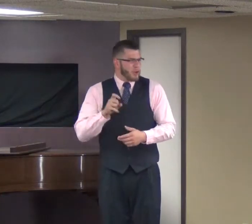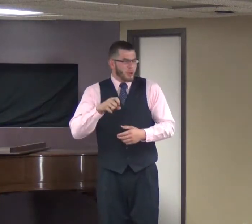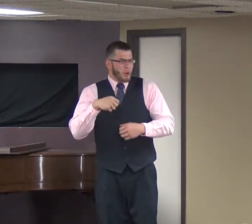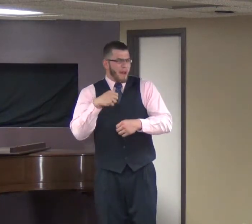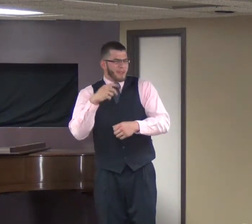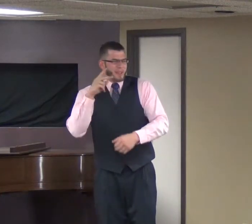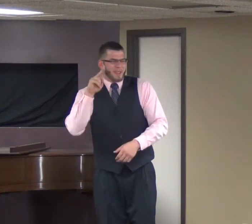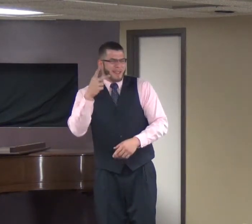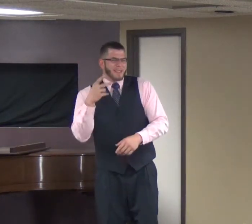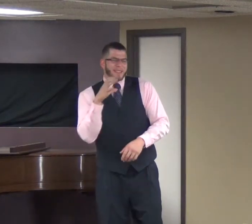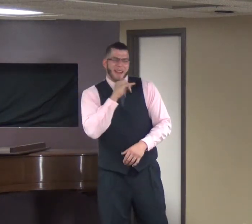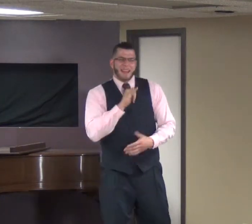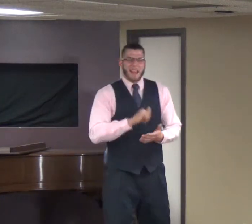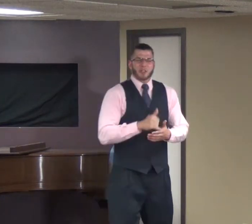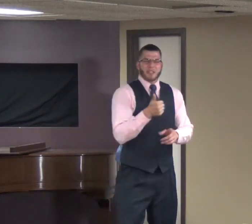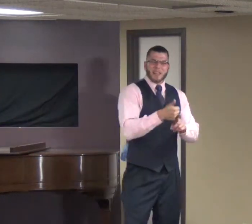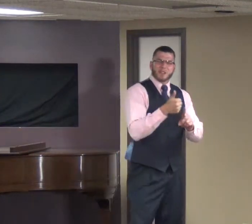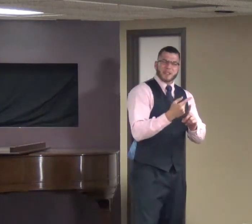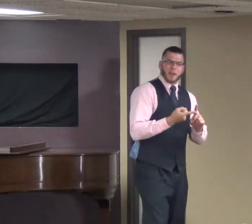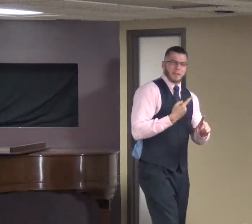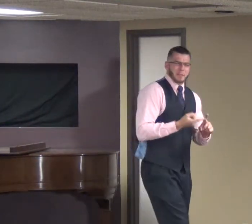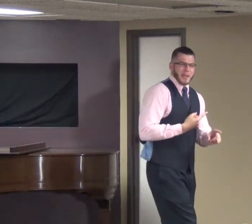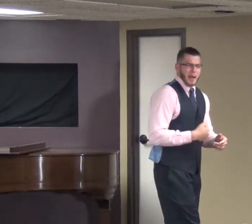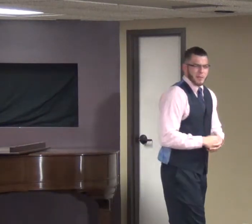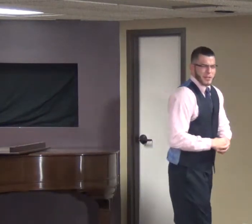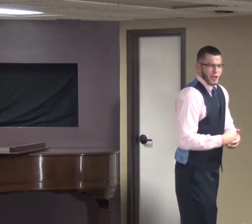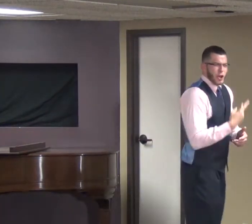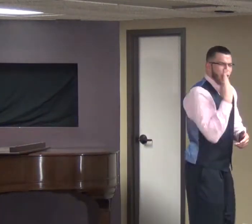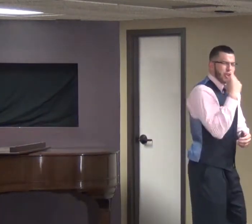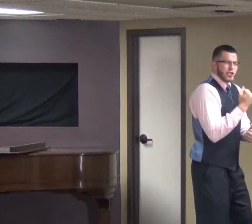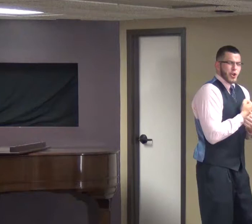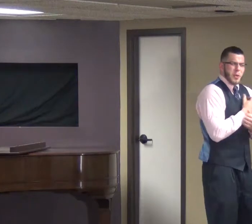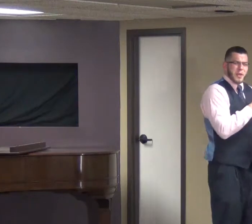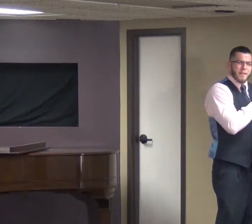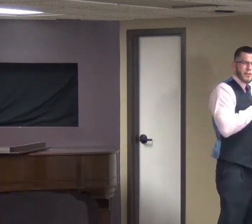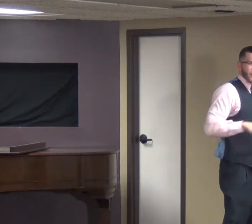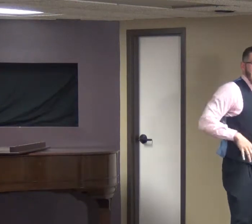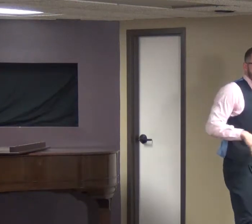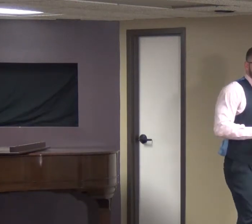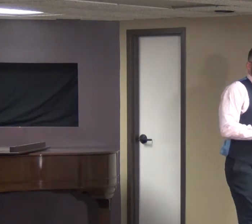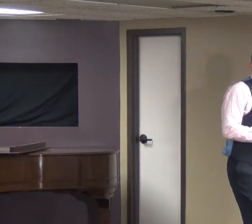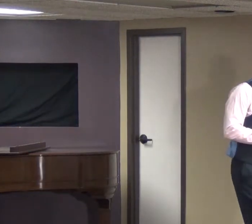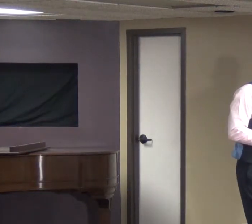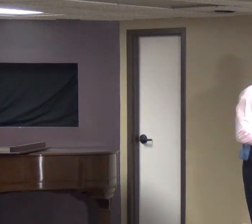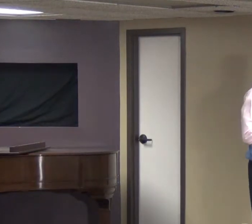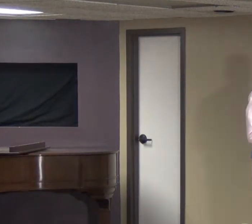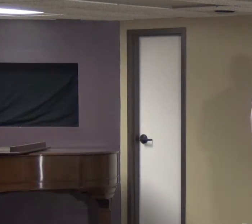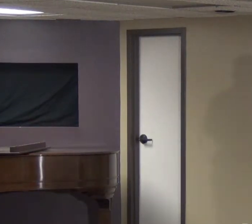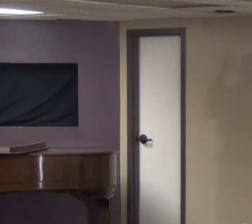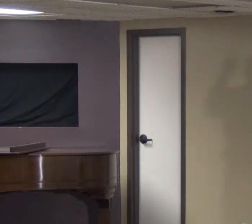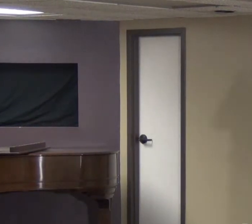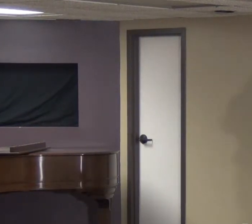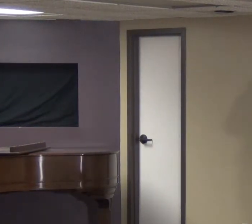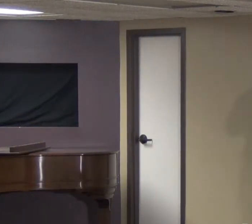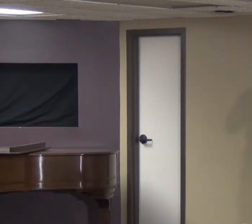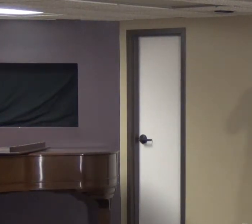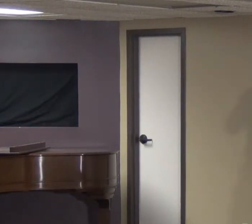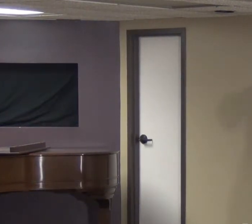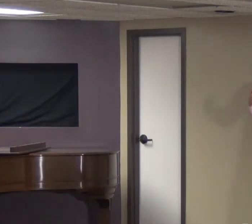You have to second guess yourself sometimes. Show the love of Christ. He showed you